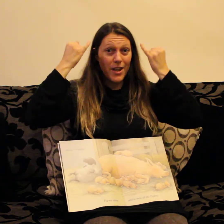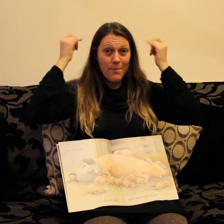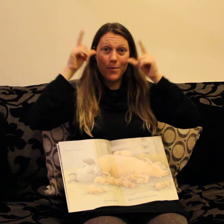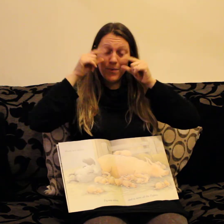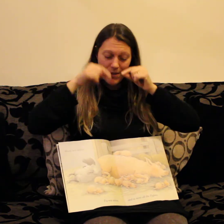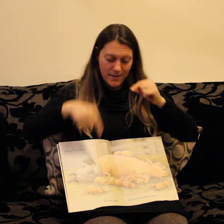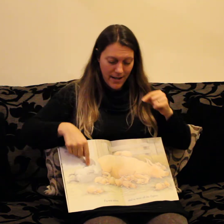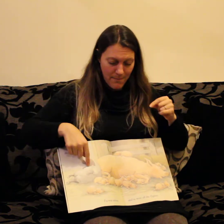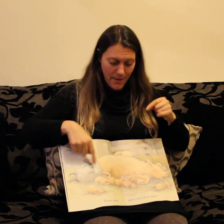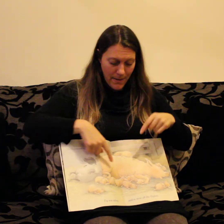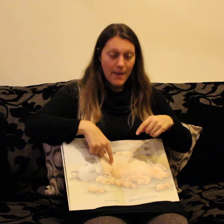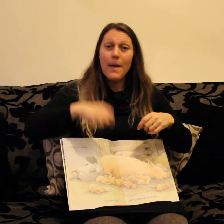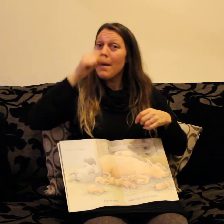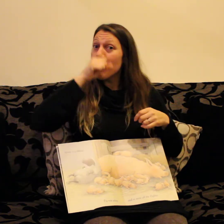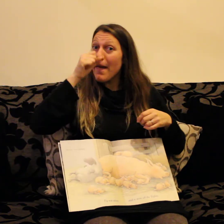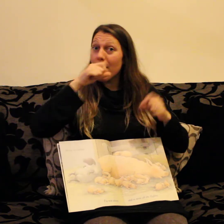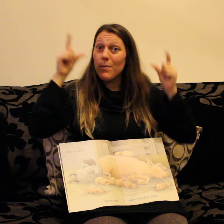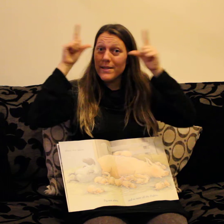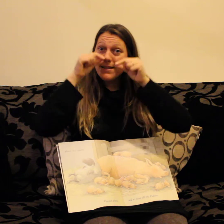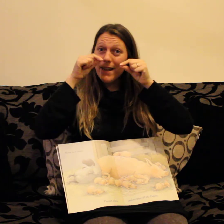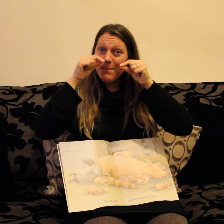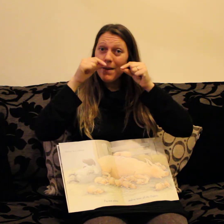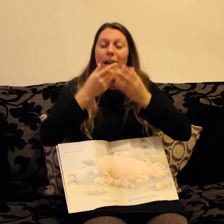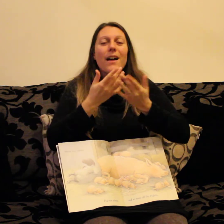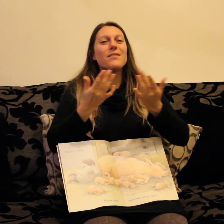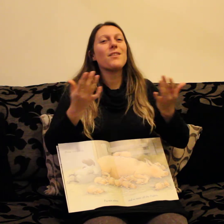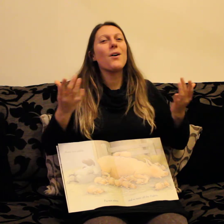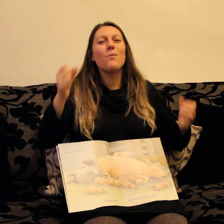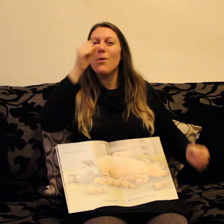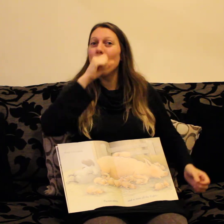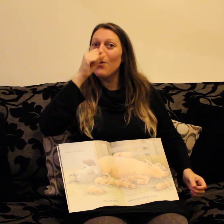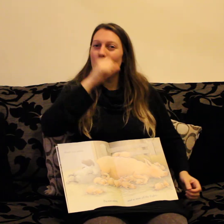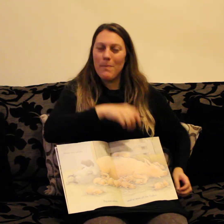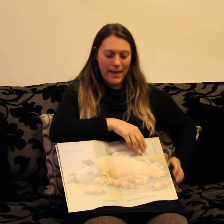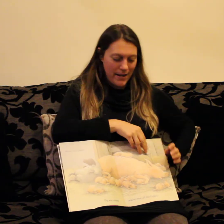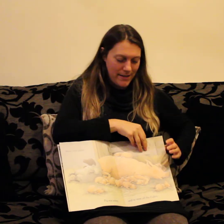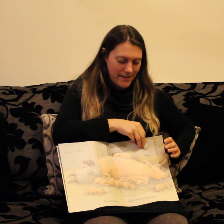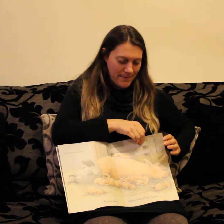Sheep was asleep. Pig was asleep. And so were all the piglets.